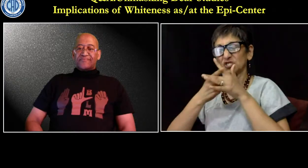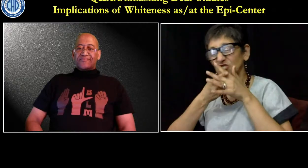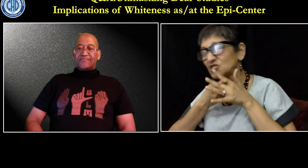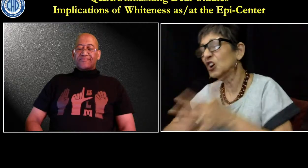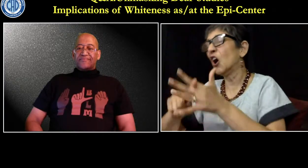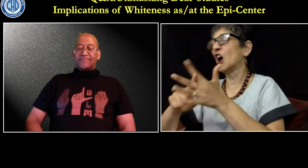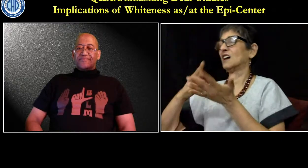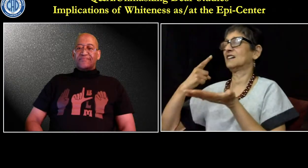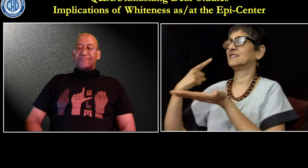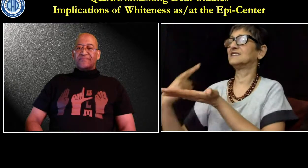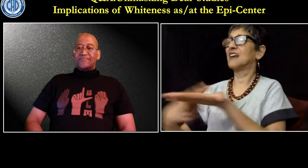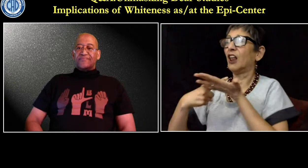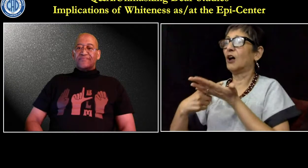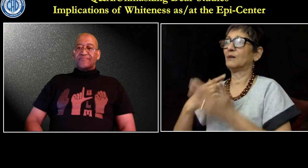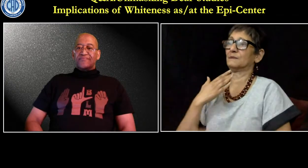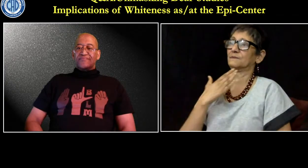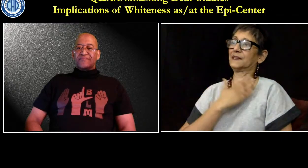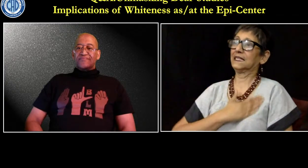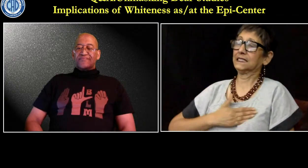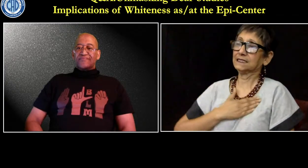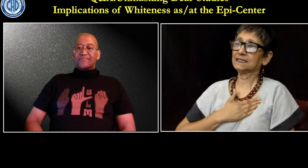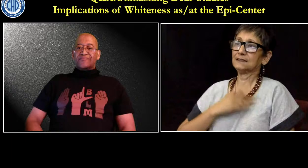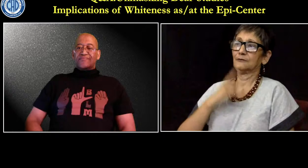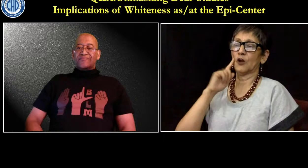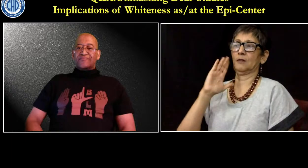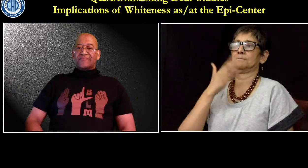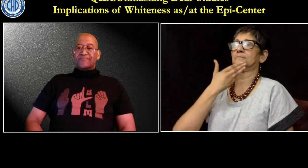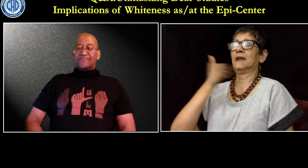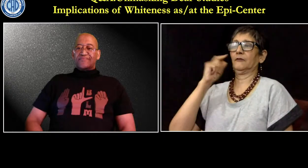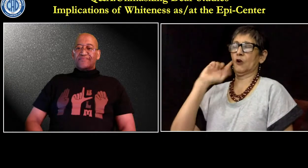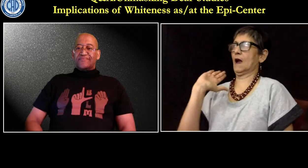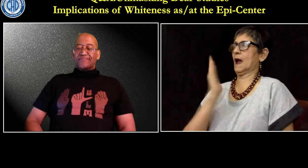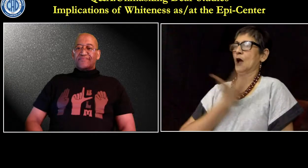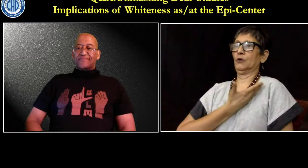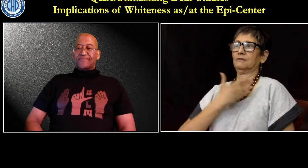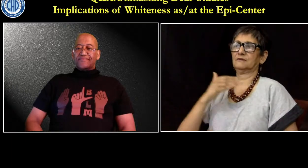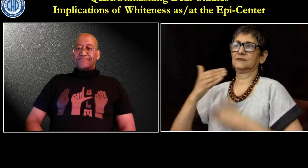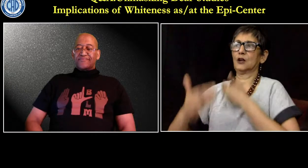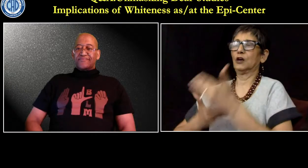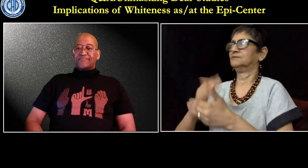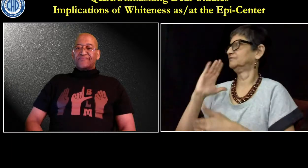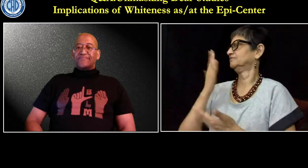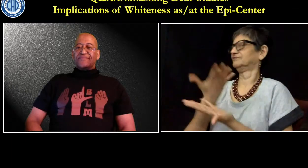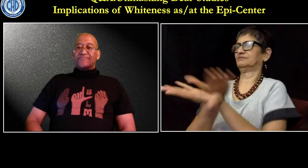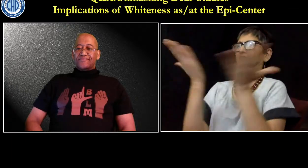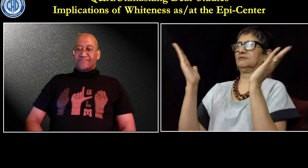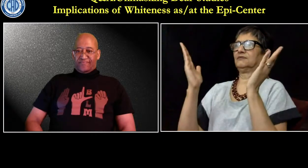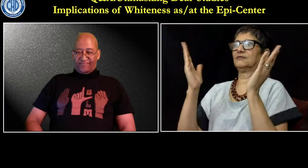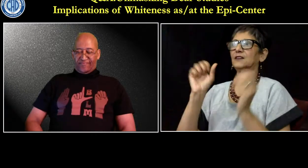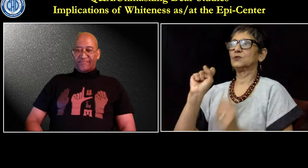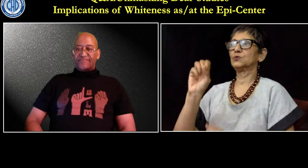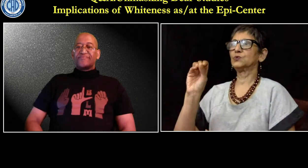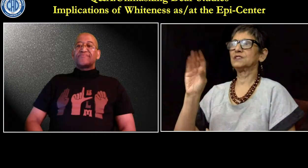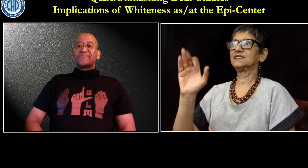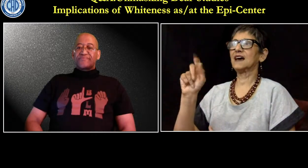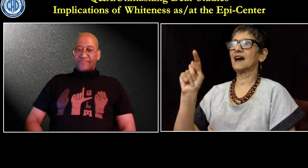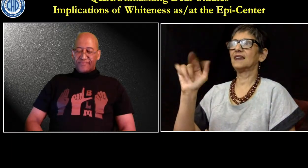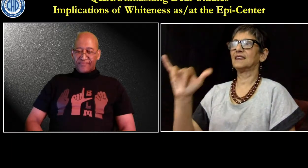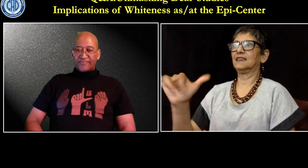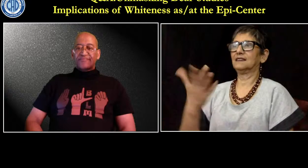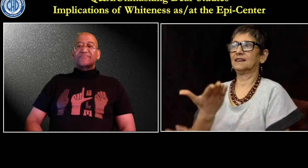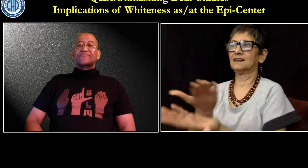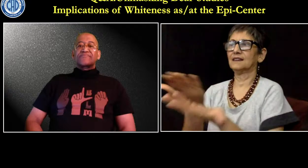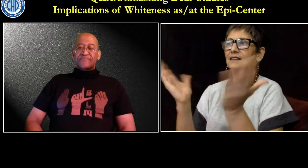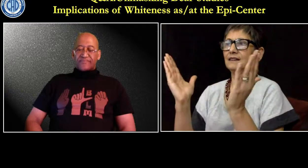your family, with your coworkers, and get these dialogues going, please, for the betterment of our